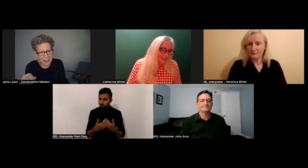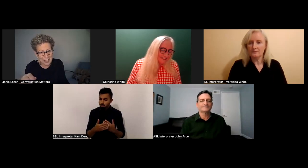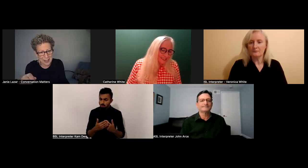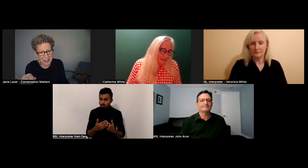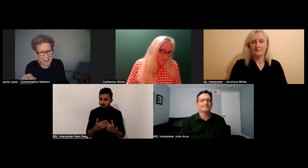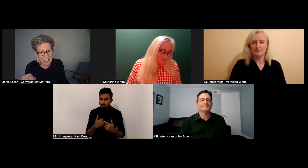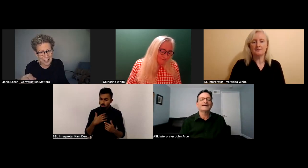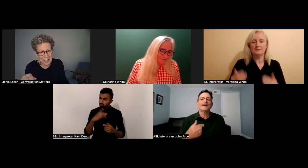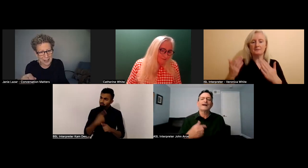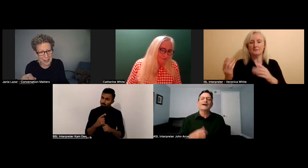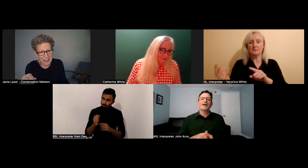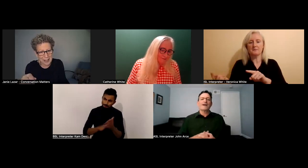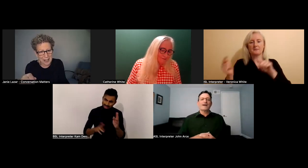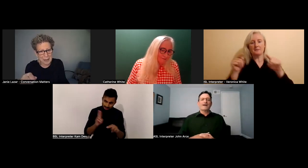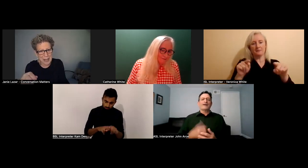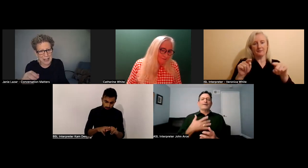parents, Yeah.